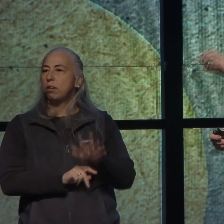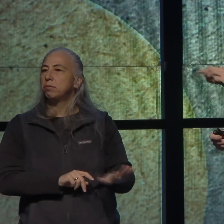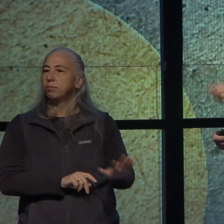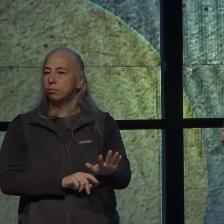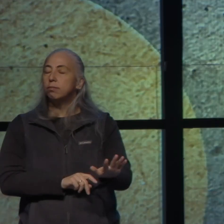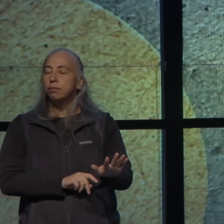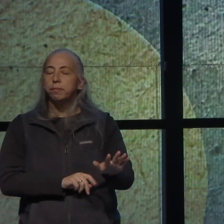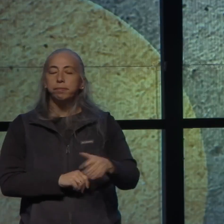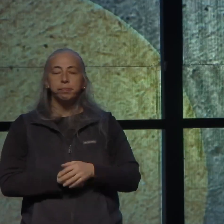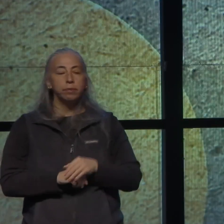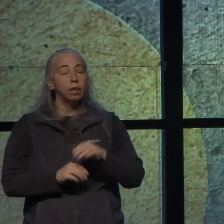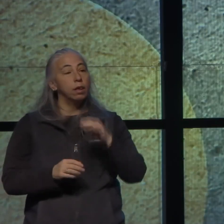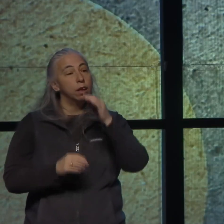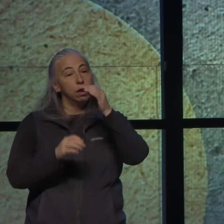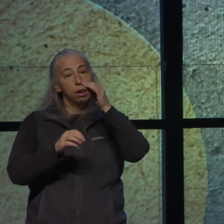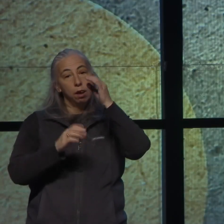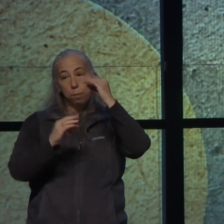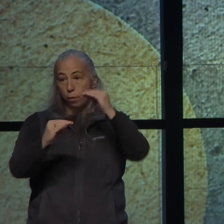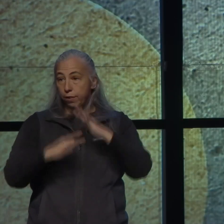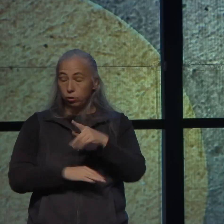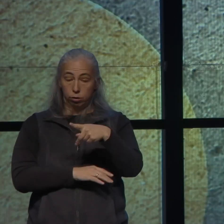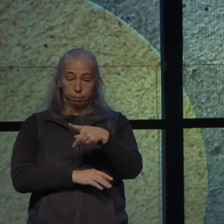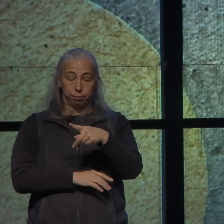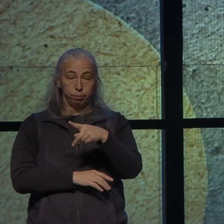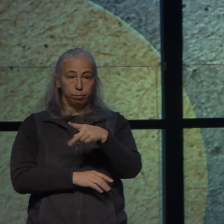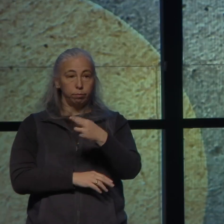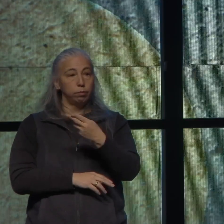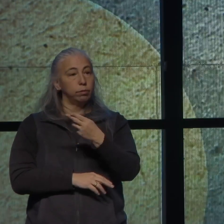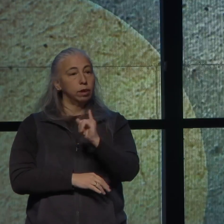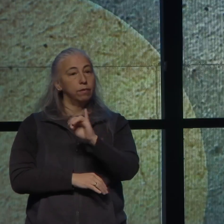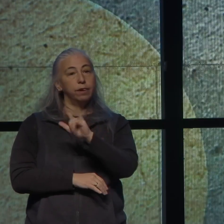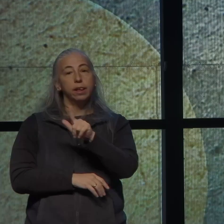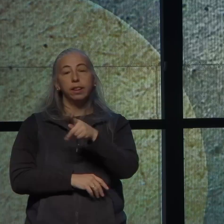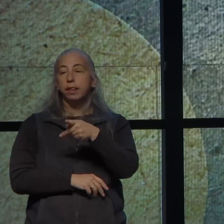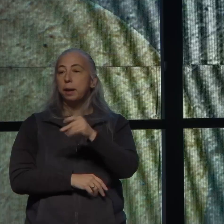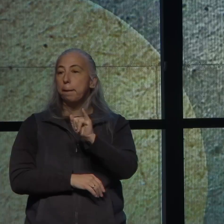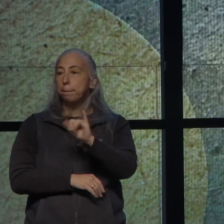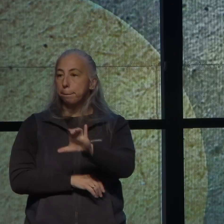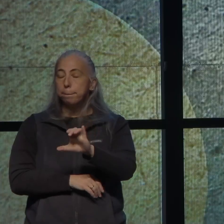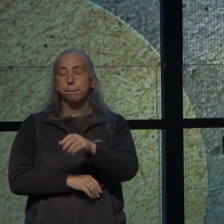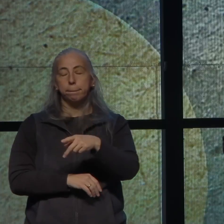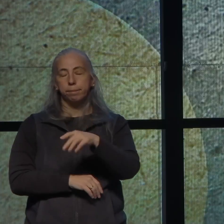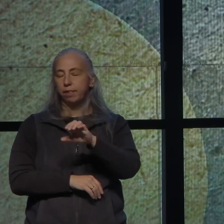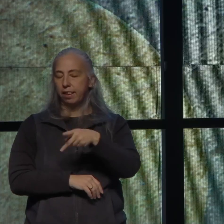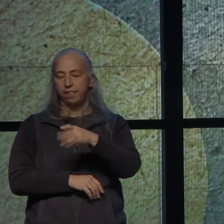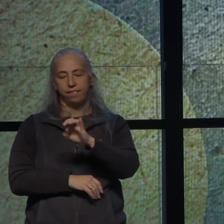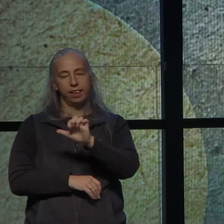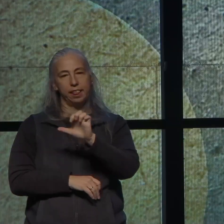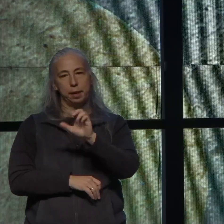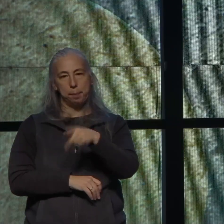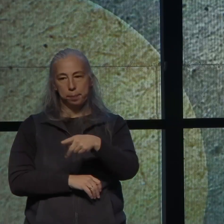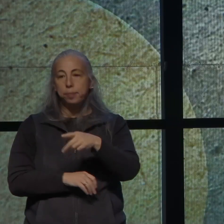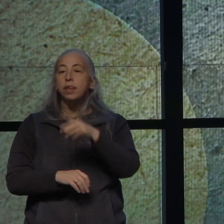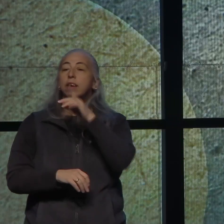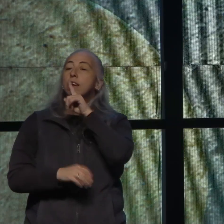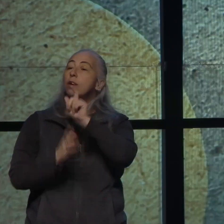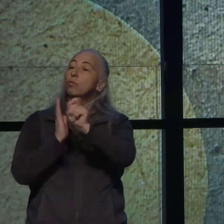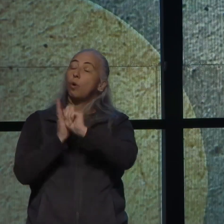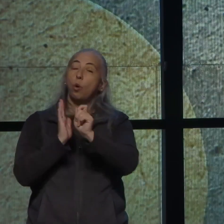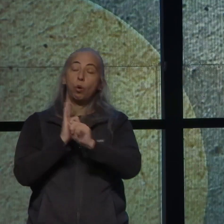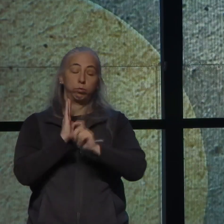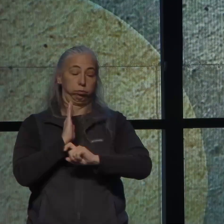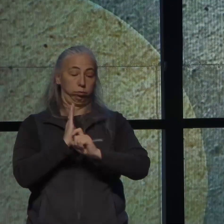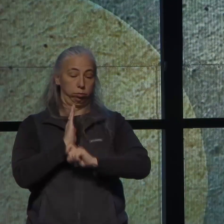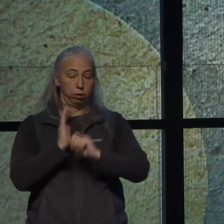Professor Philip Gorski, he teaches, he's a professor at Yale, a scholar. He wrote a piece in 2021 titled